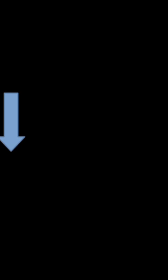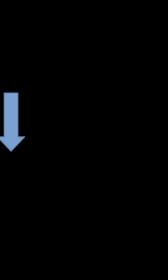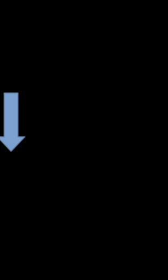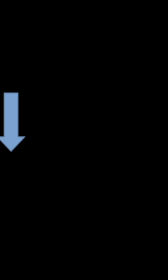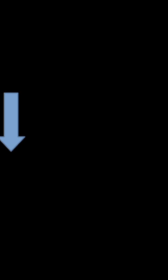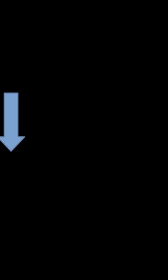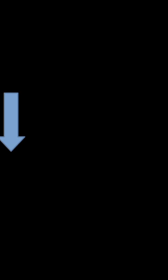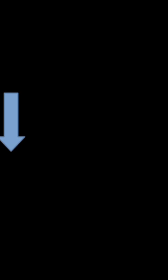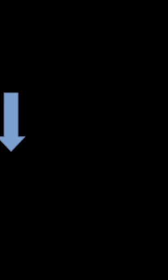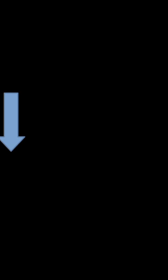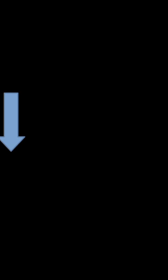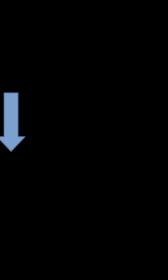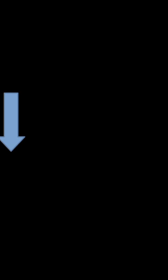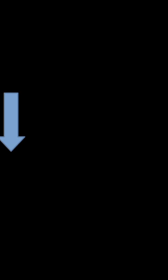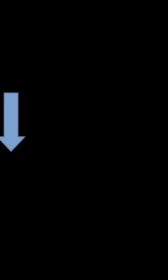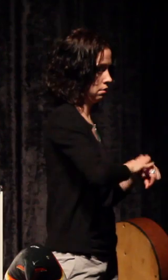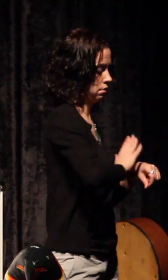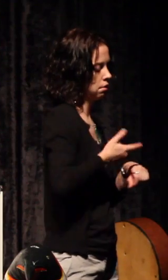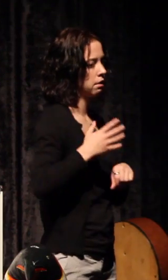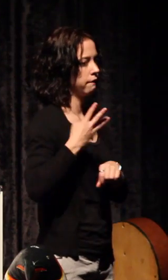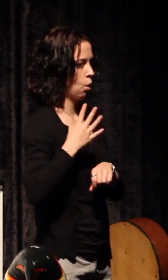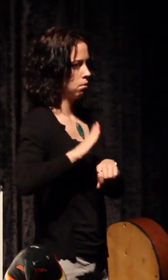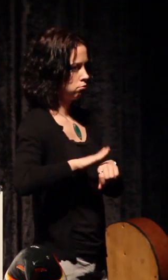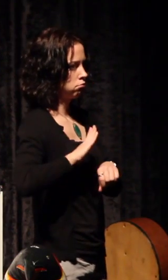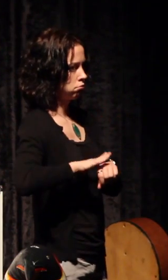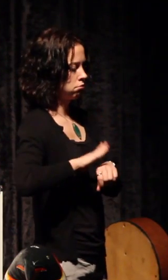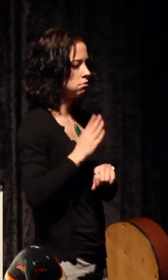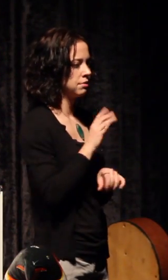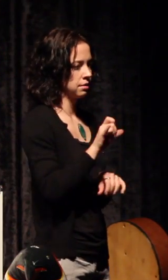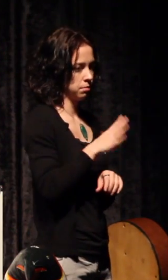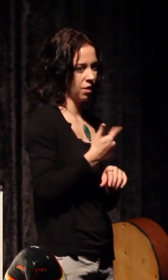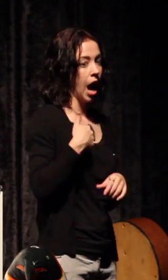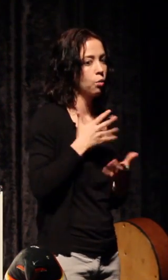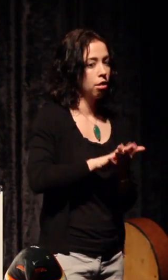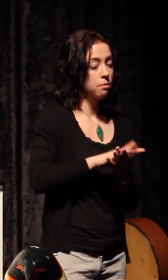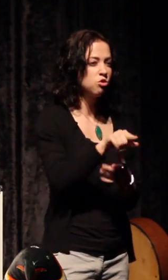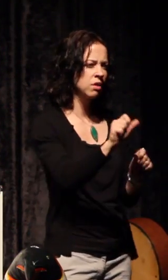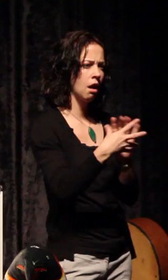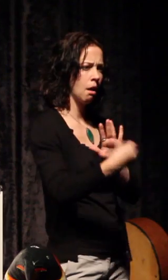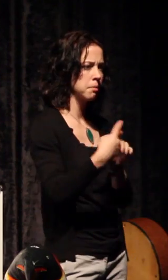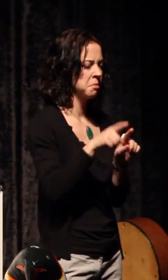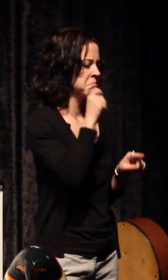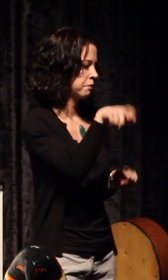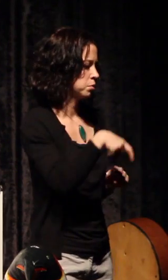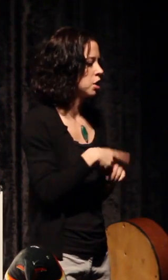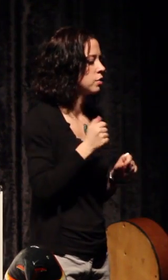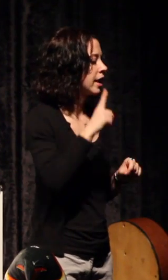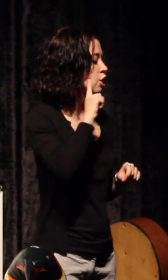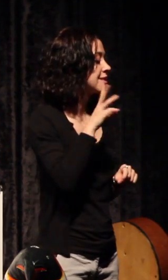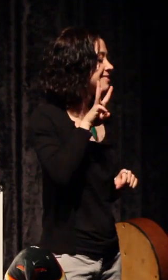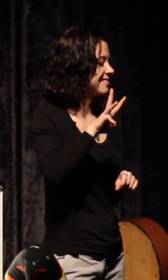hear 4 inside of the same phrasing. So we'll give a try with this song, and I'll clap. You can clap along, but you don't need to. You can hear 6 beats per